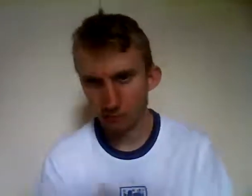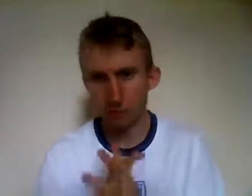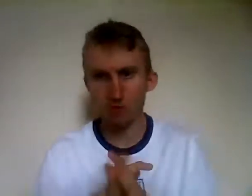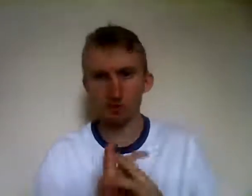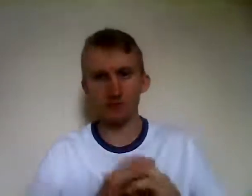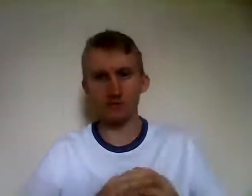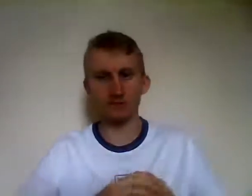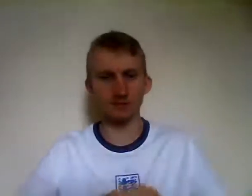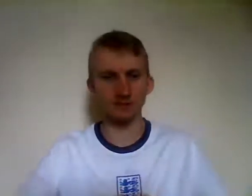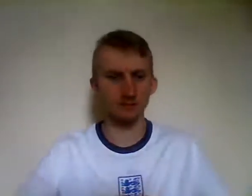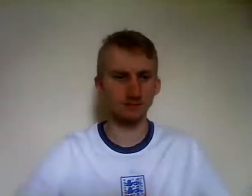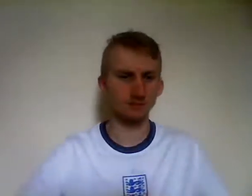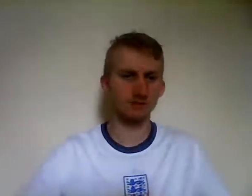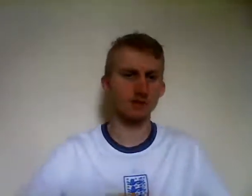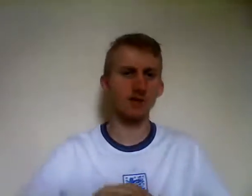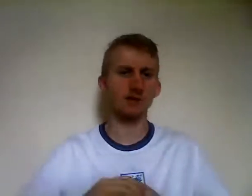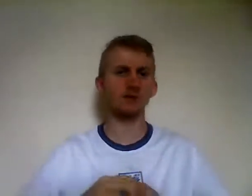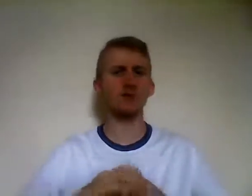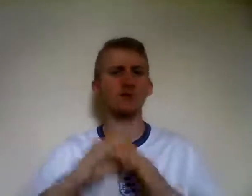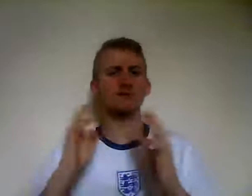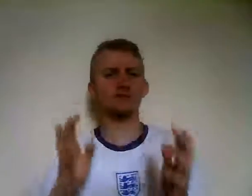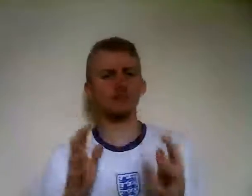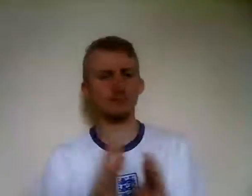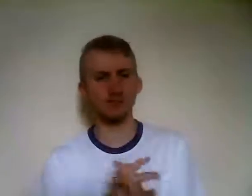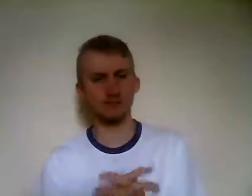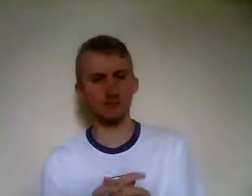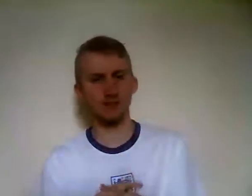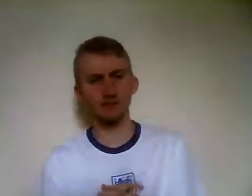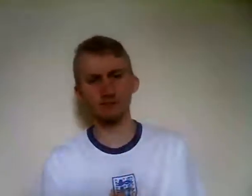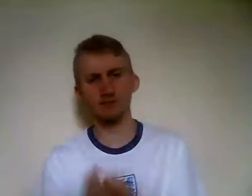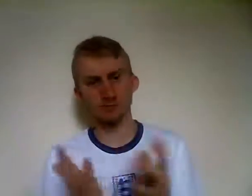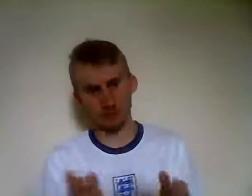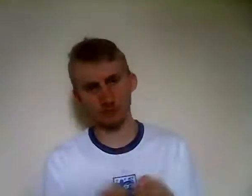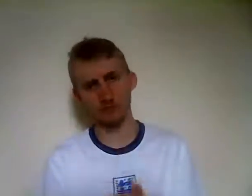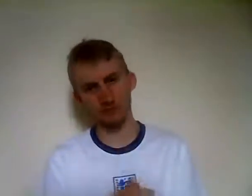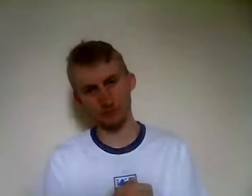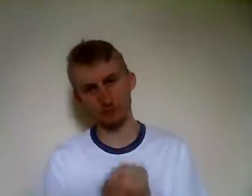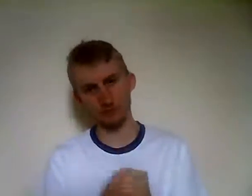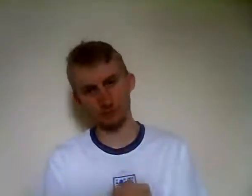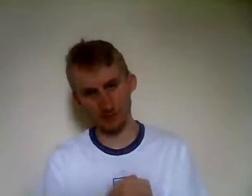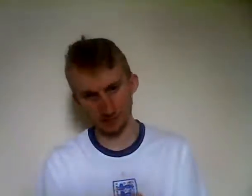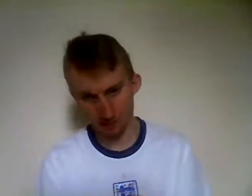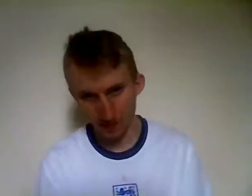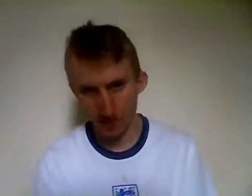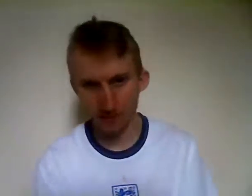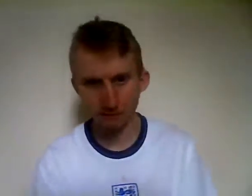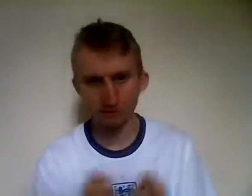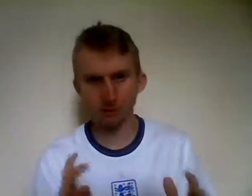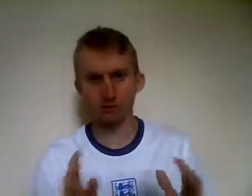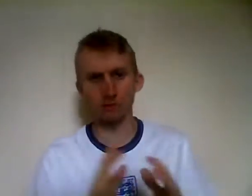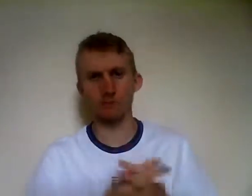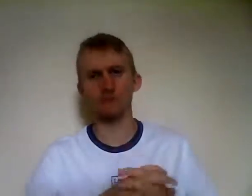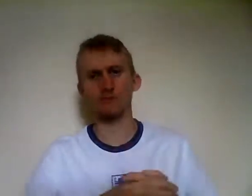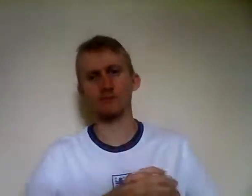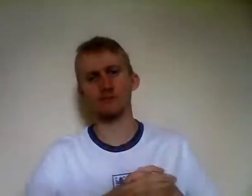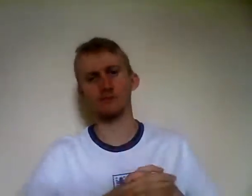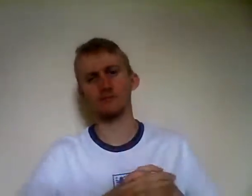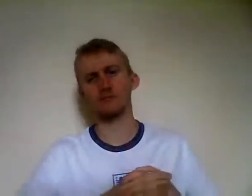Paul Rayner as an assistant, Crawley finished the season in a respectable 15th place and were runners-up in the Sussex